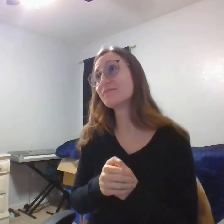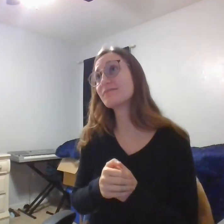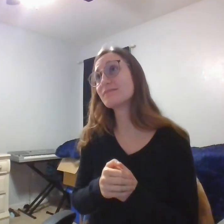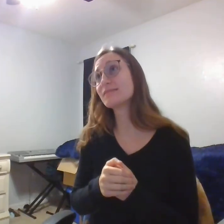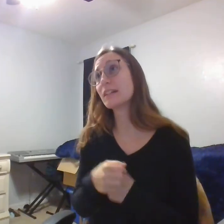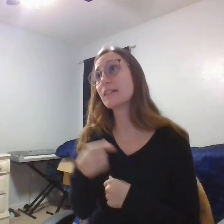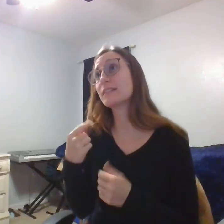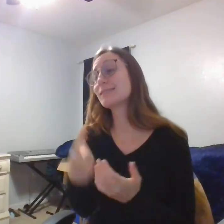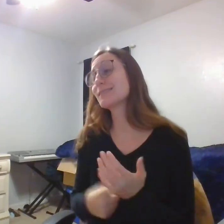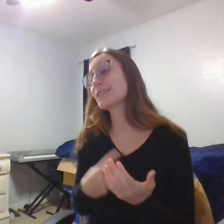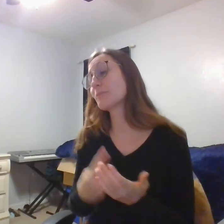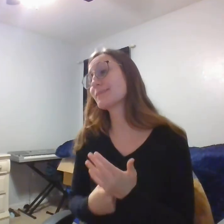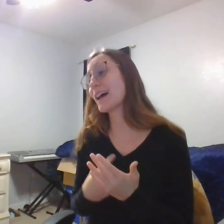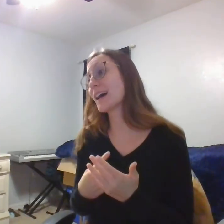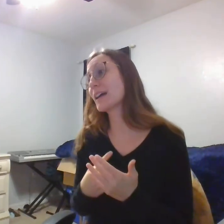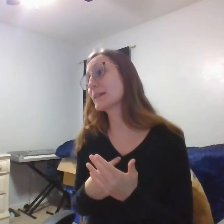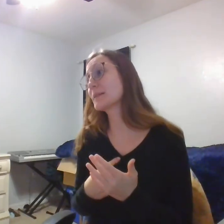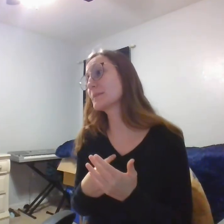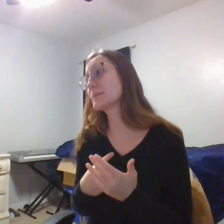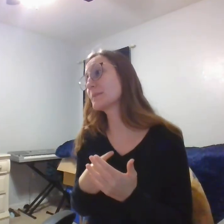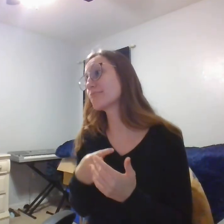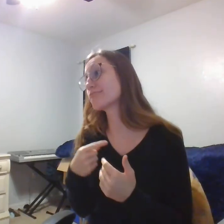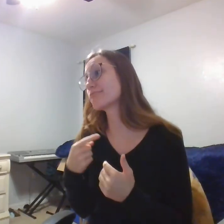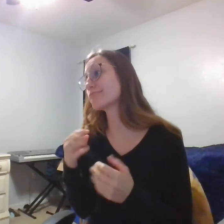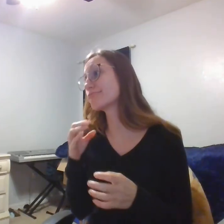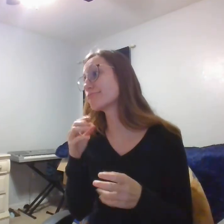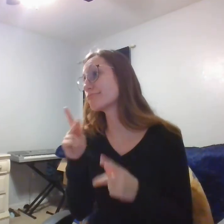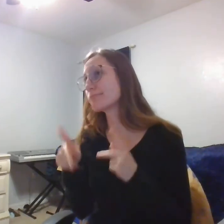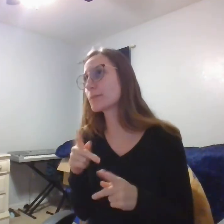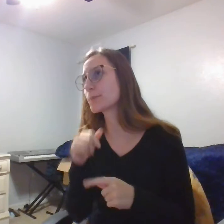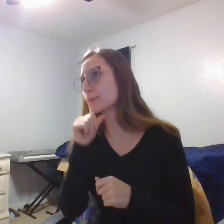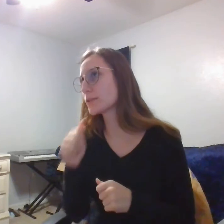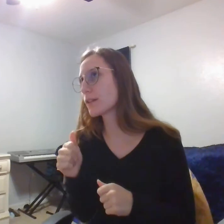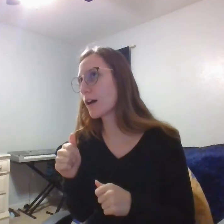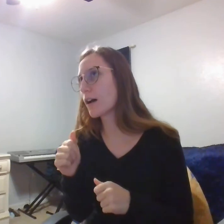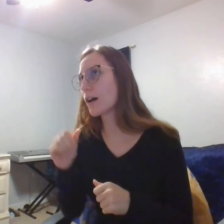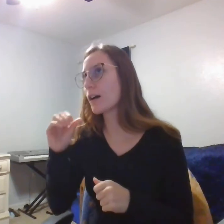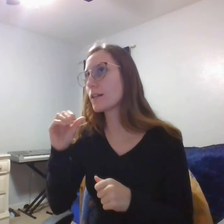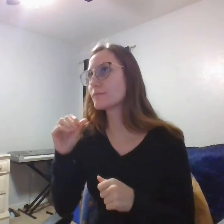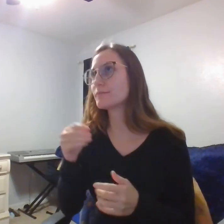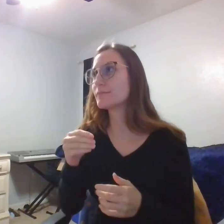Sometimes you just don't give yourself credit for what you have accomplished, really. Terrible.